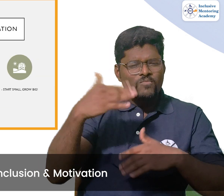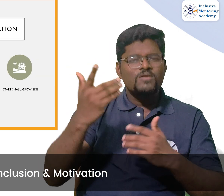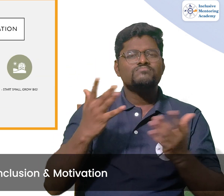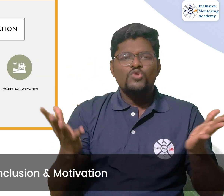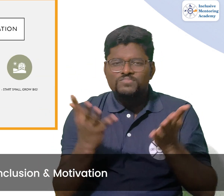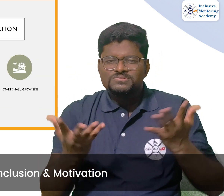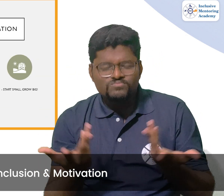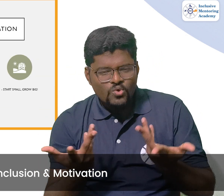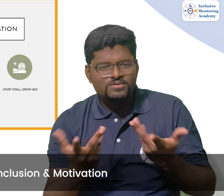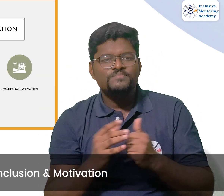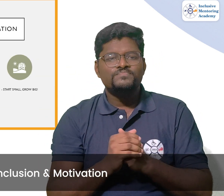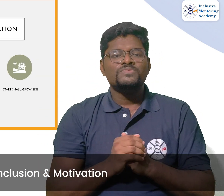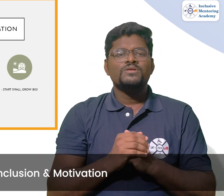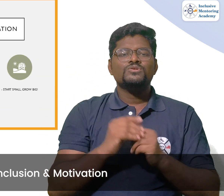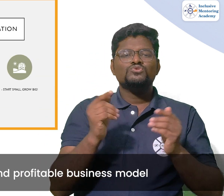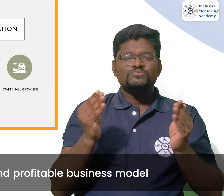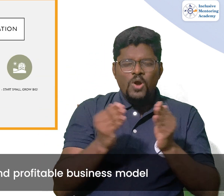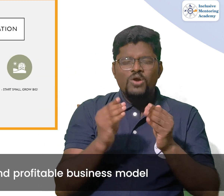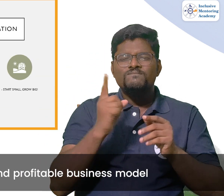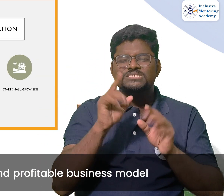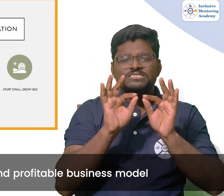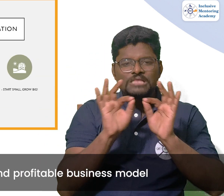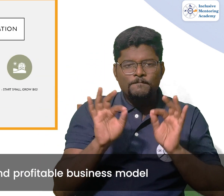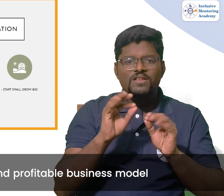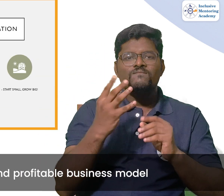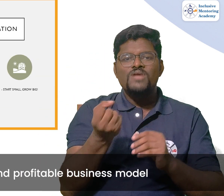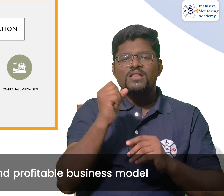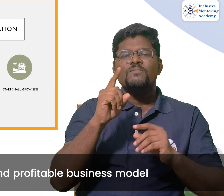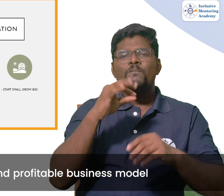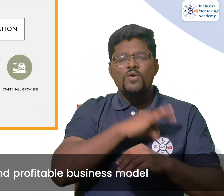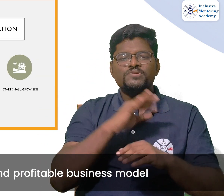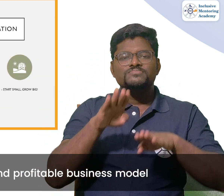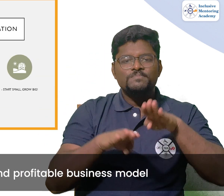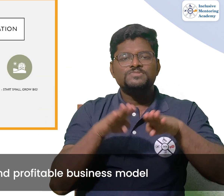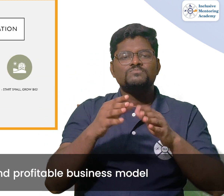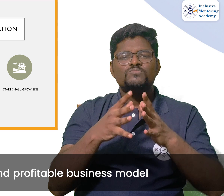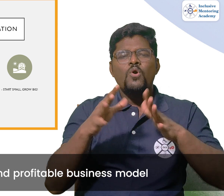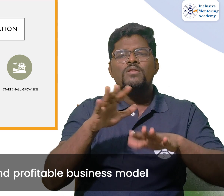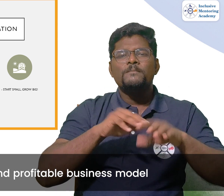Conclusion and motivation. A simple and profitable business model.